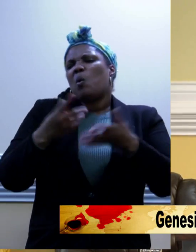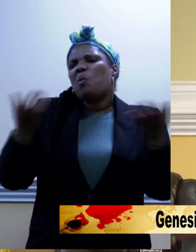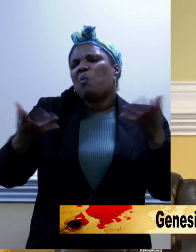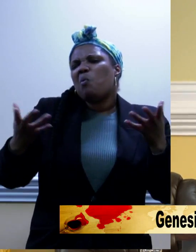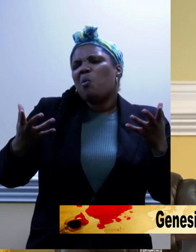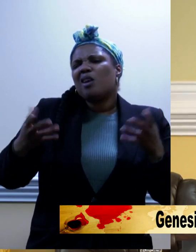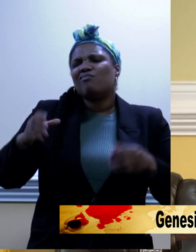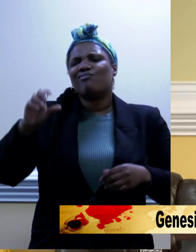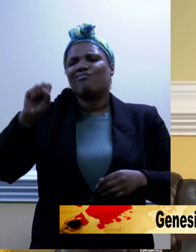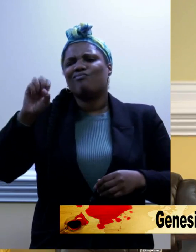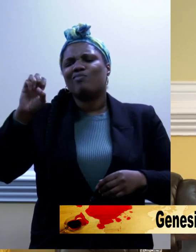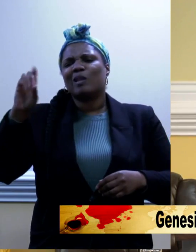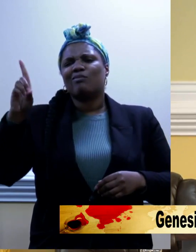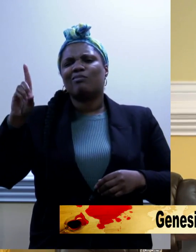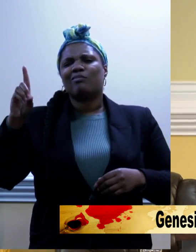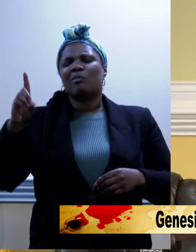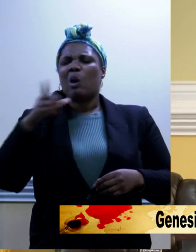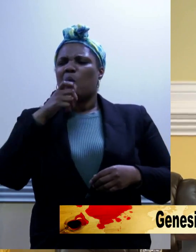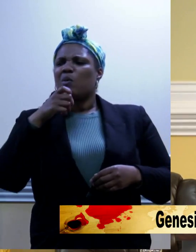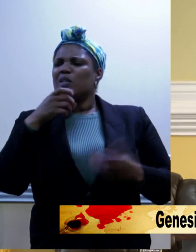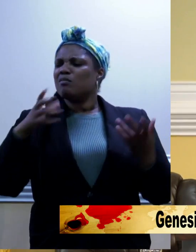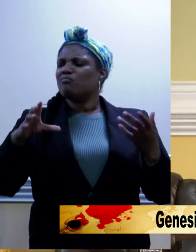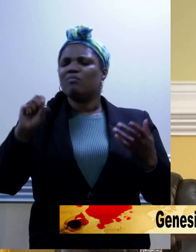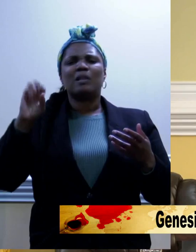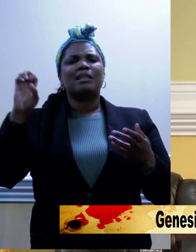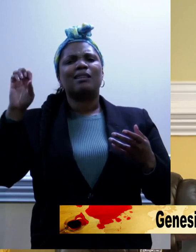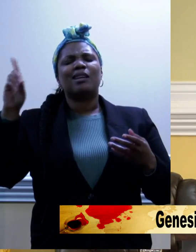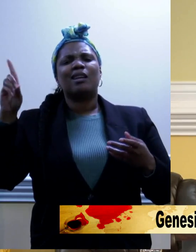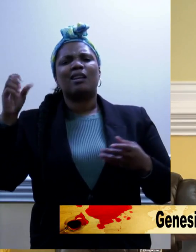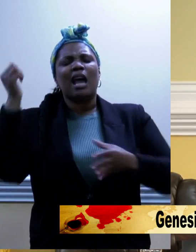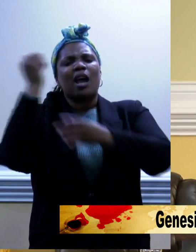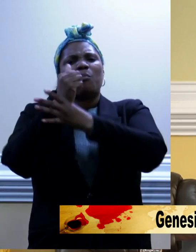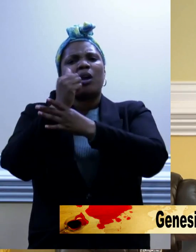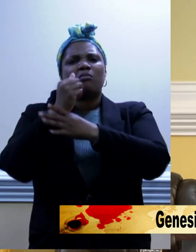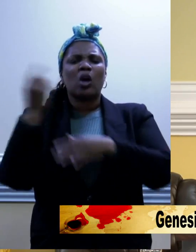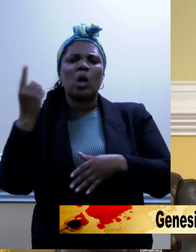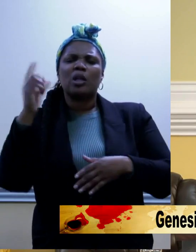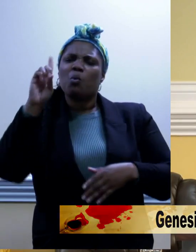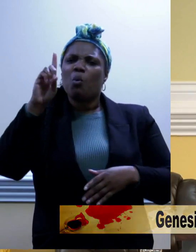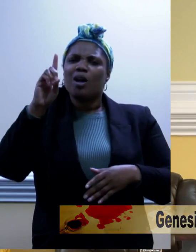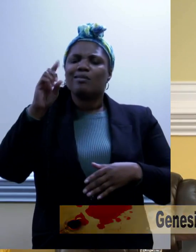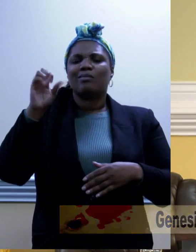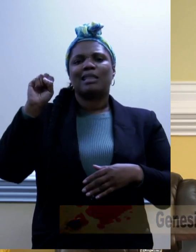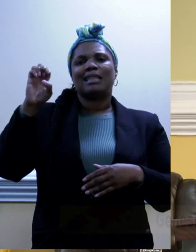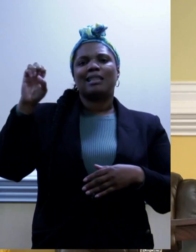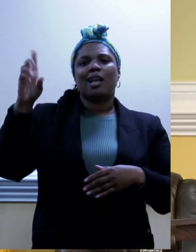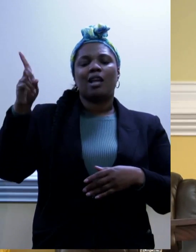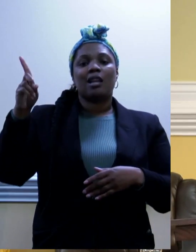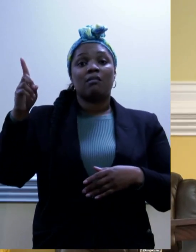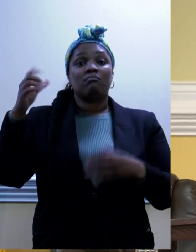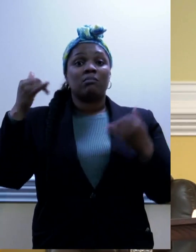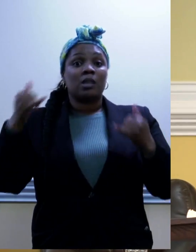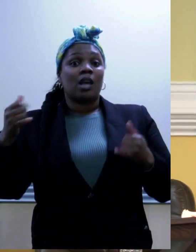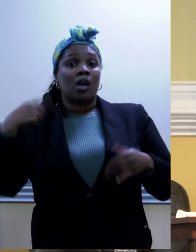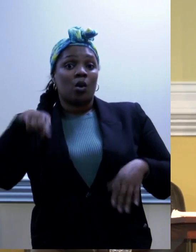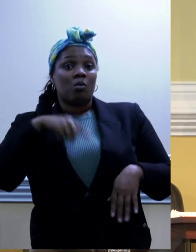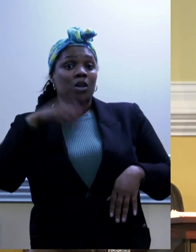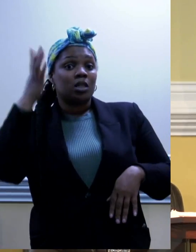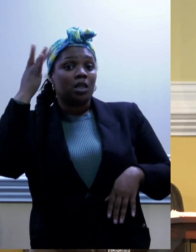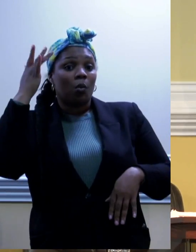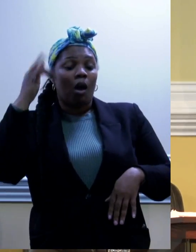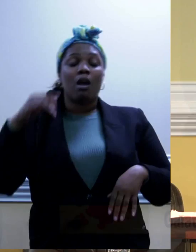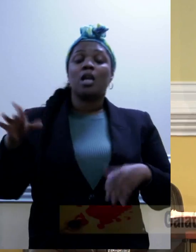Because it said he took up on him the seed of Abraham. Yes, sir. Now we see why he took up on the seed of Abraham, because God told